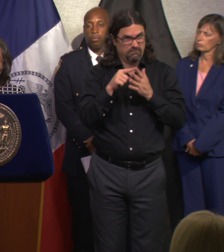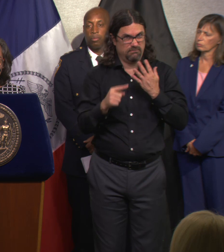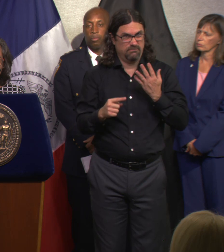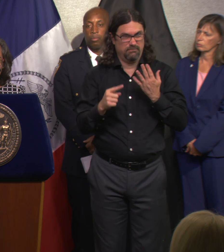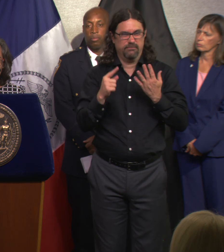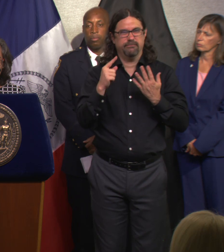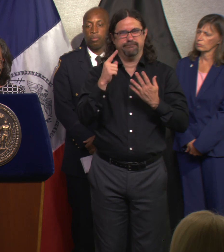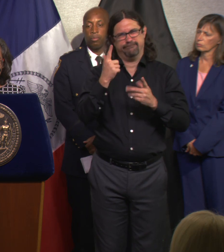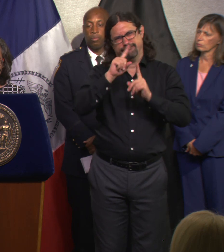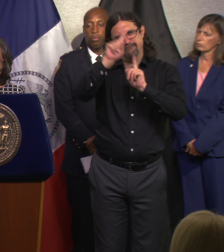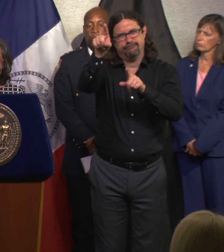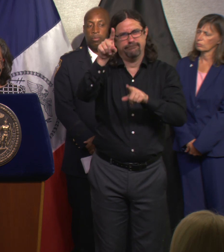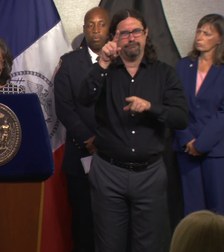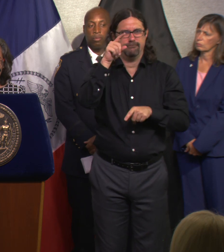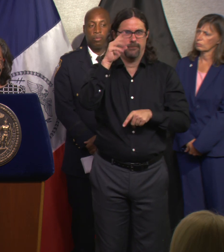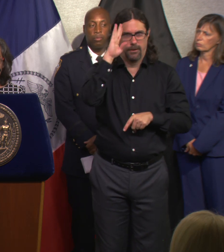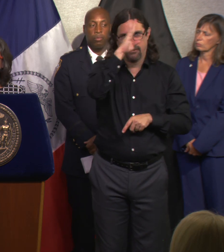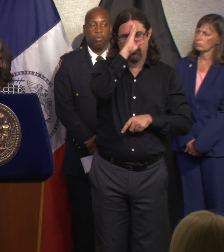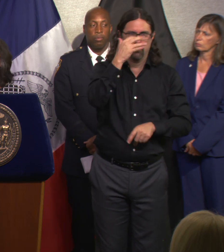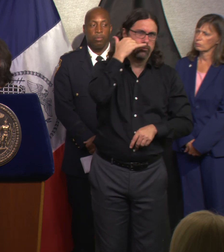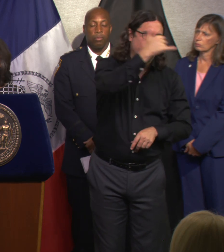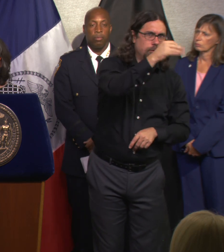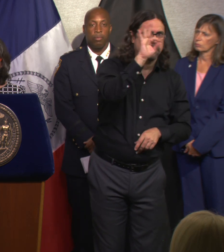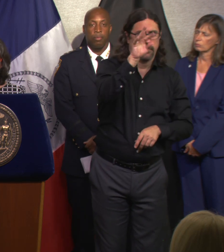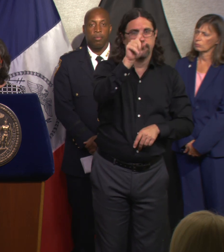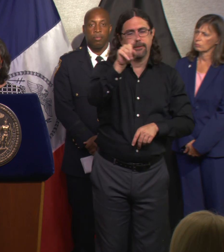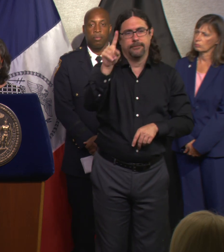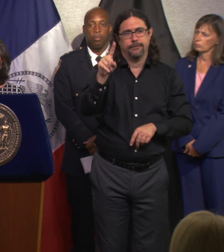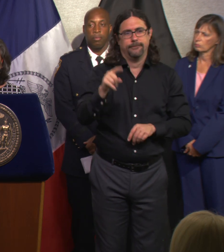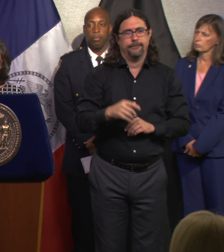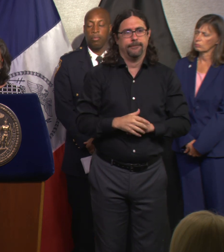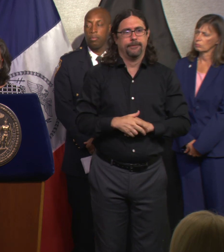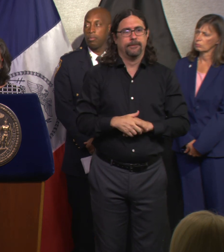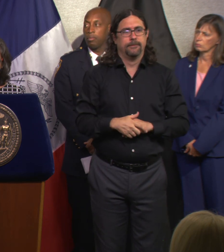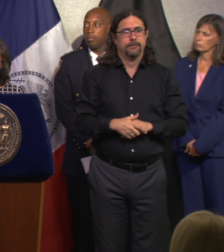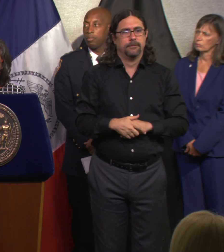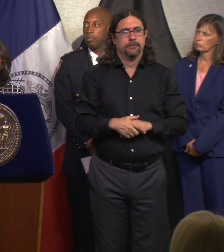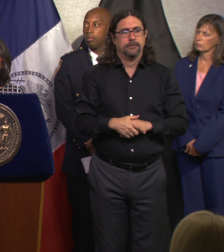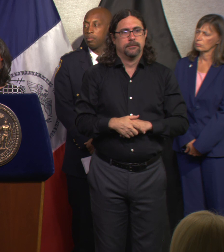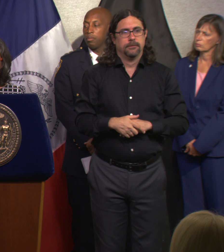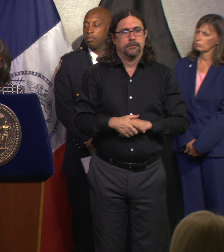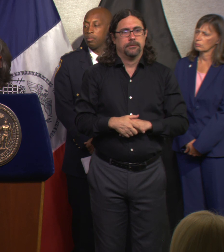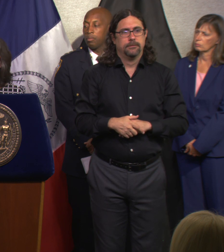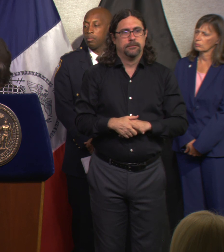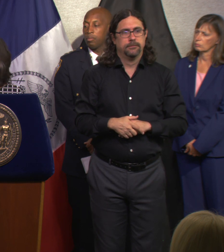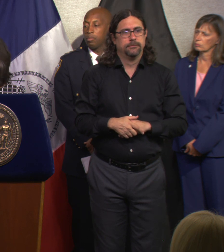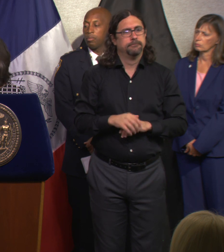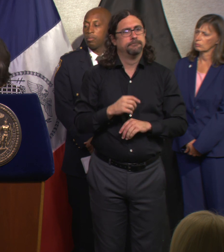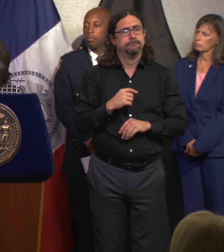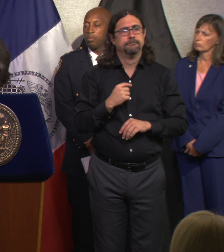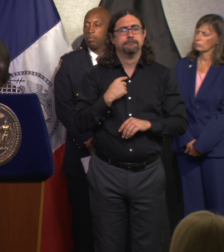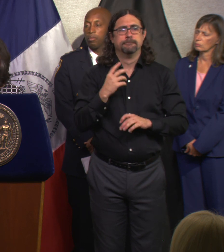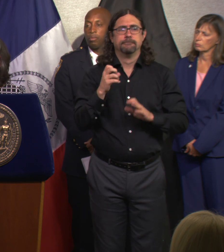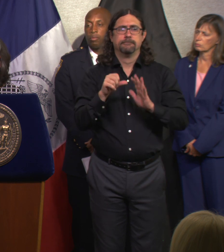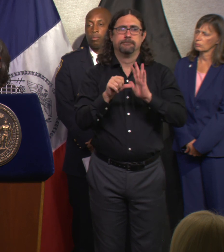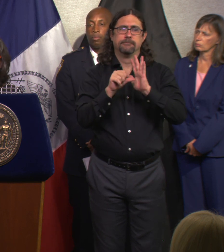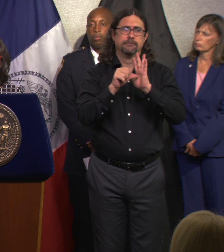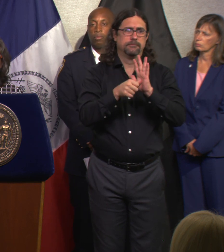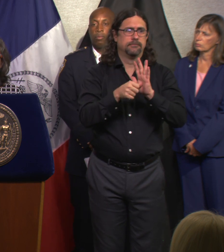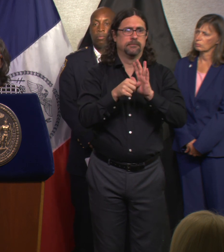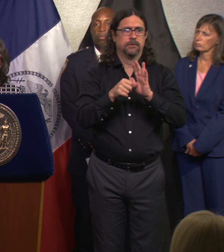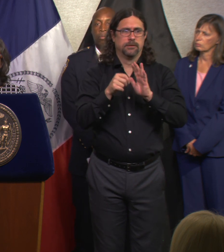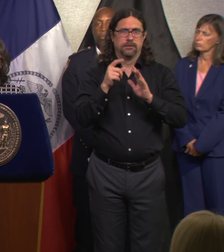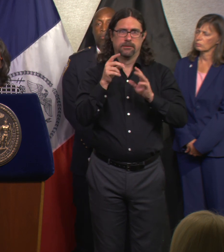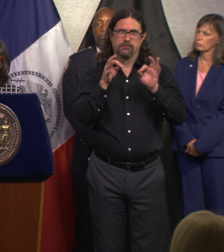I also want to close by stressing these very important points. The safest place for infants, seniors, and people with